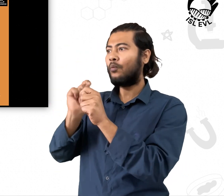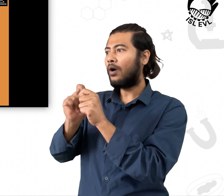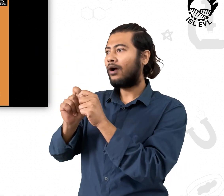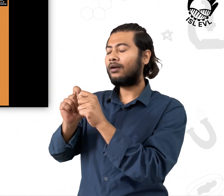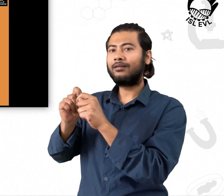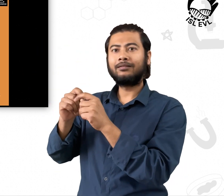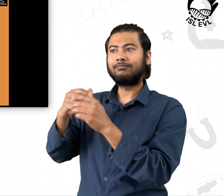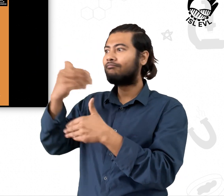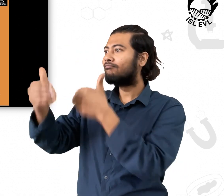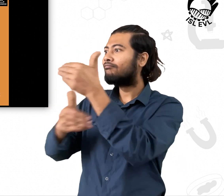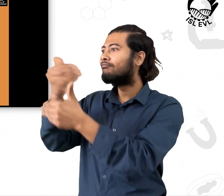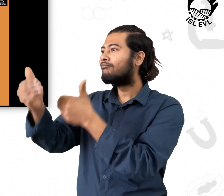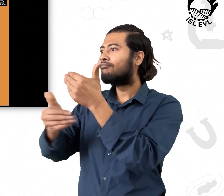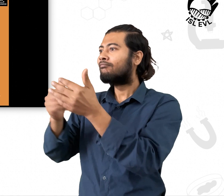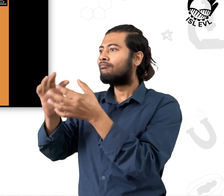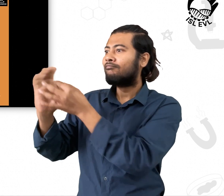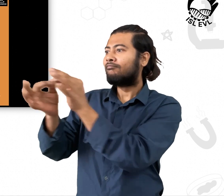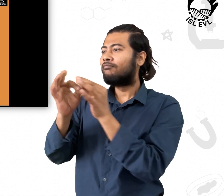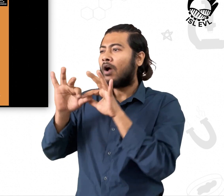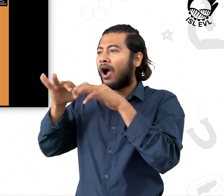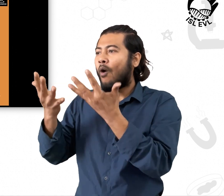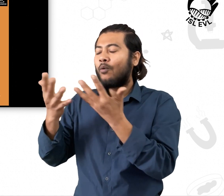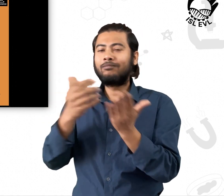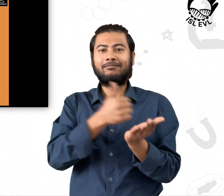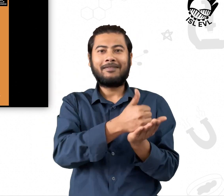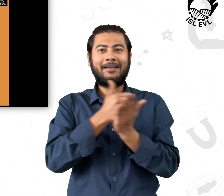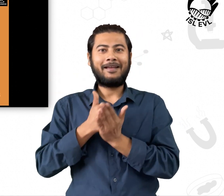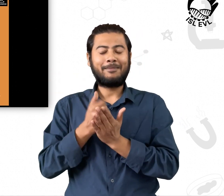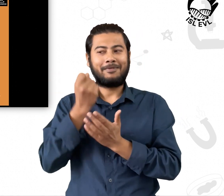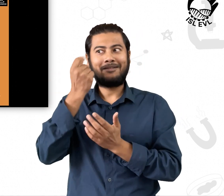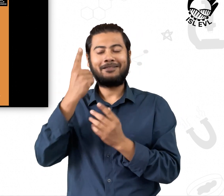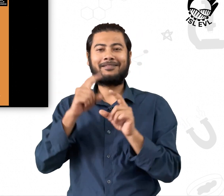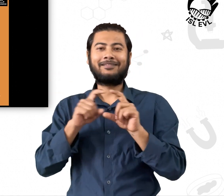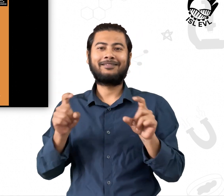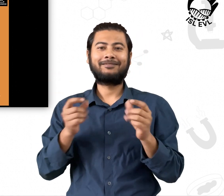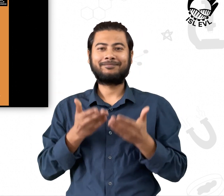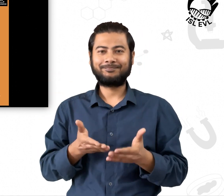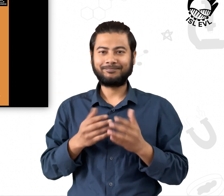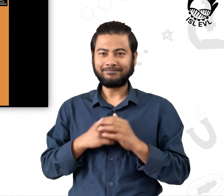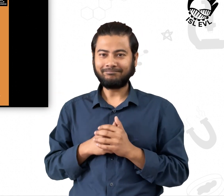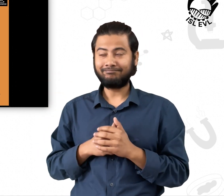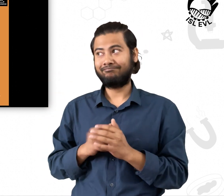figure out how the life works on our planet. That's super interesting. This is so fascinating. Yeah. So